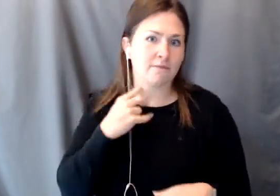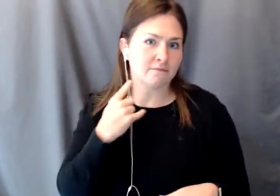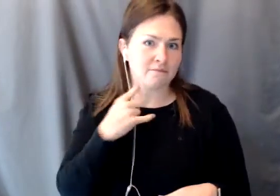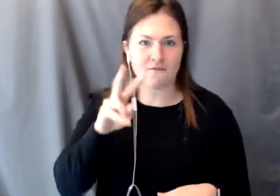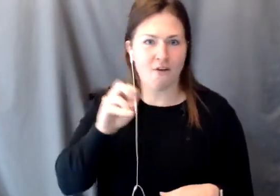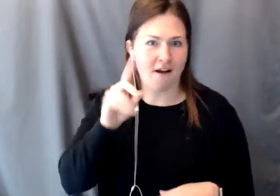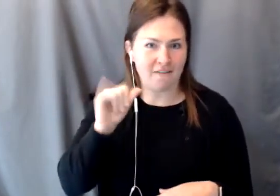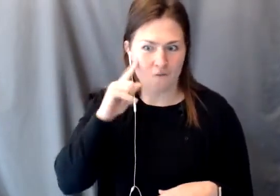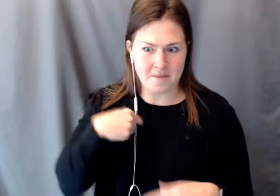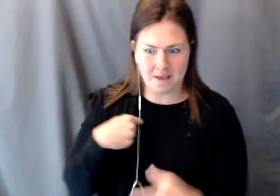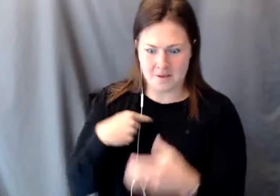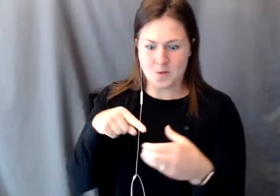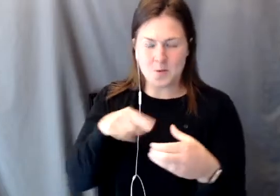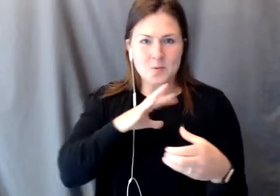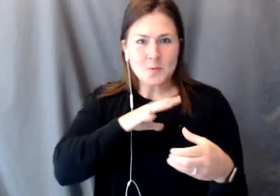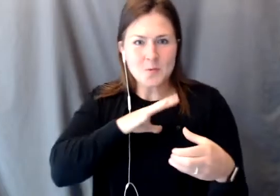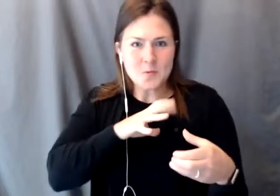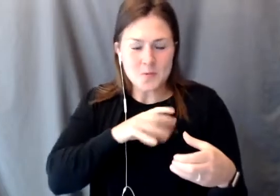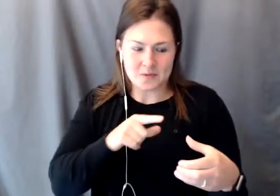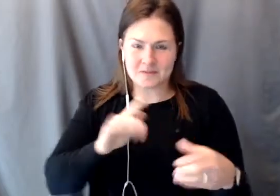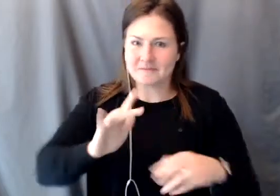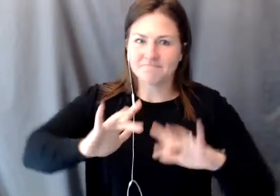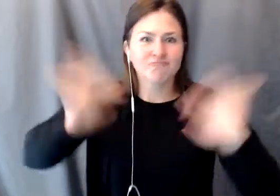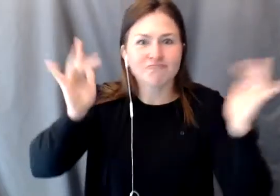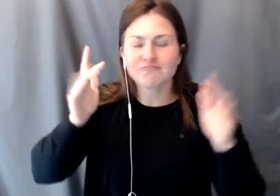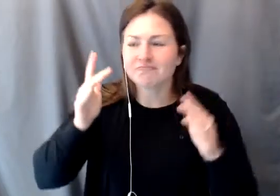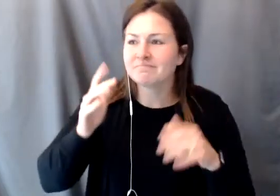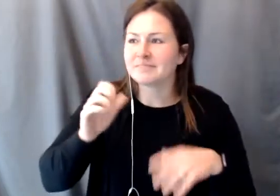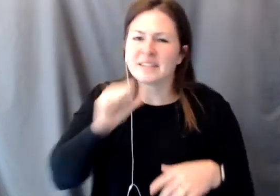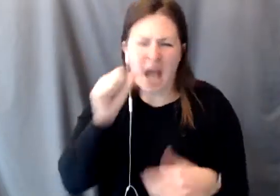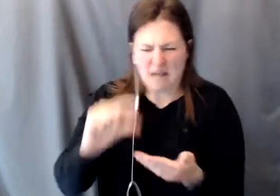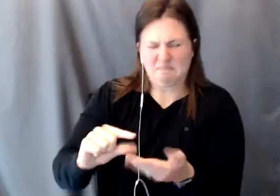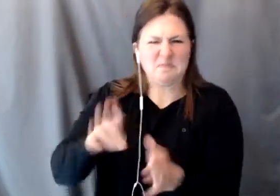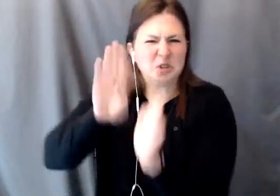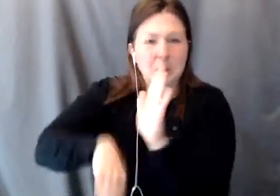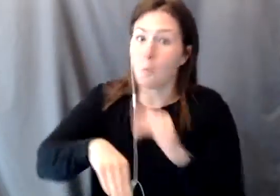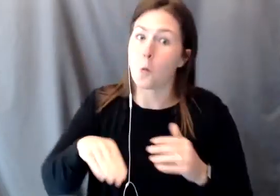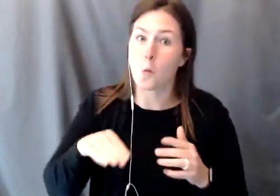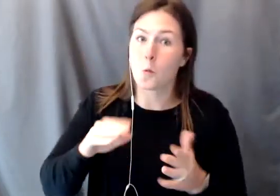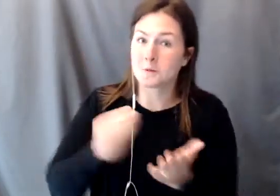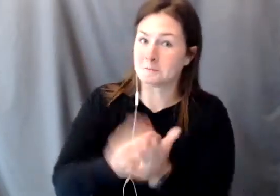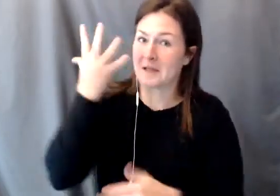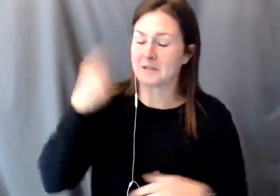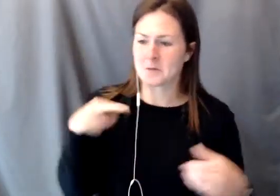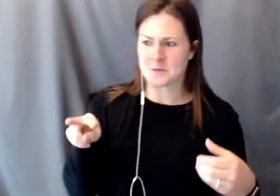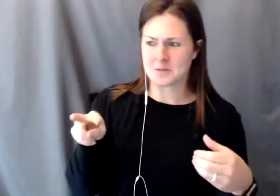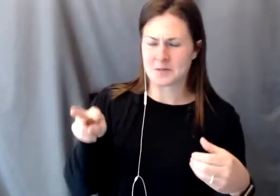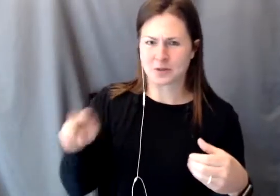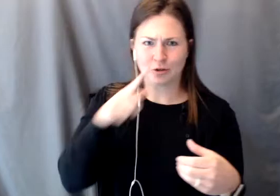is like a big time drink, not just a quarter tapper. She's looking to really put out. So what do I do? What do I